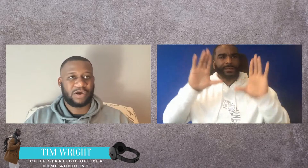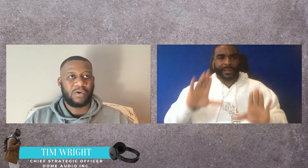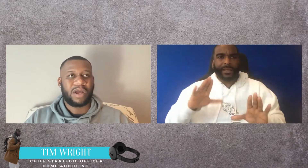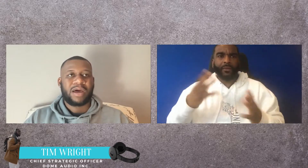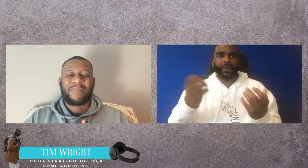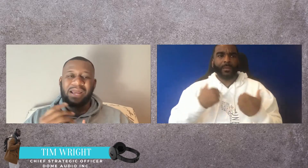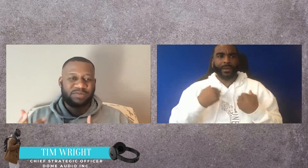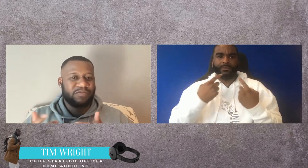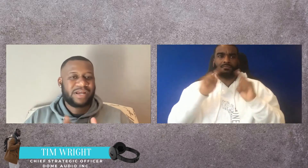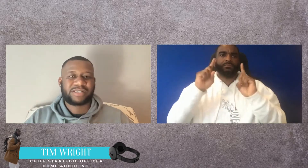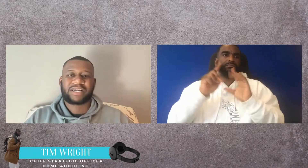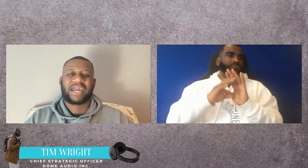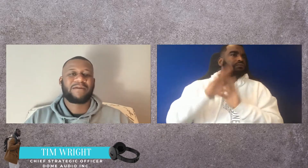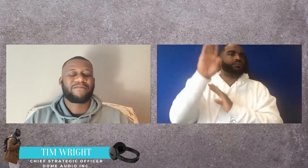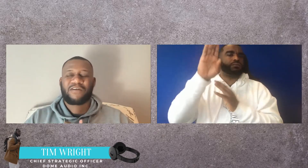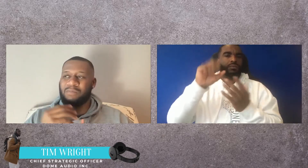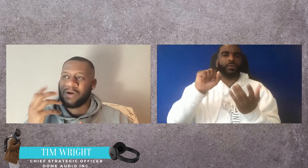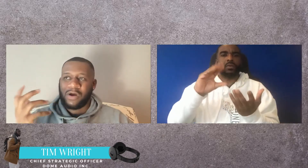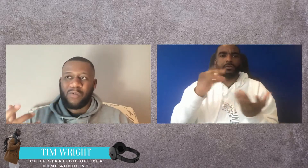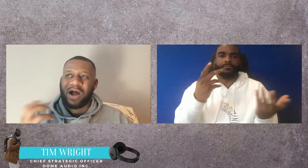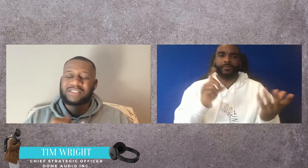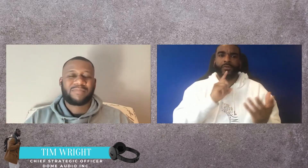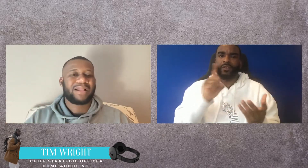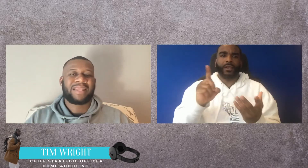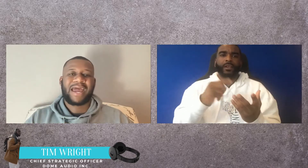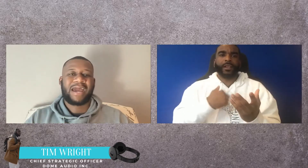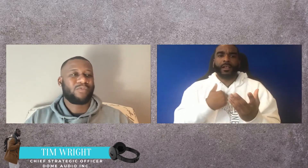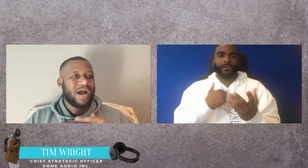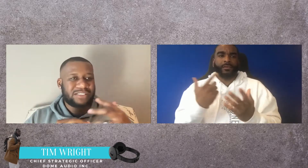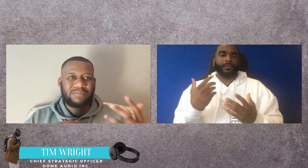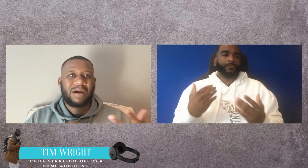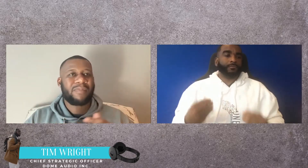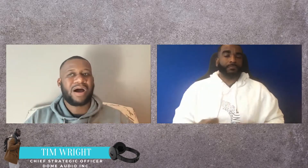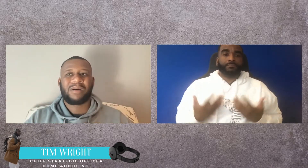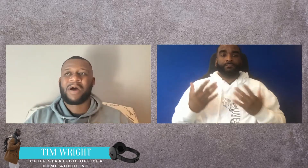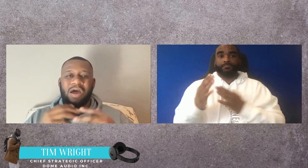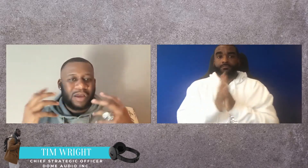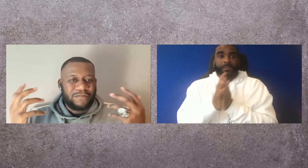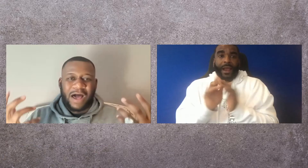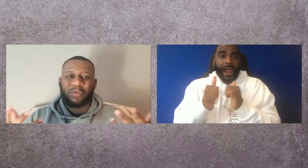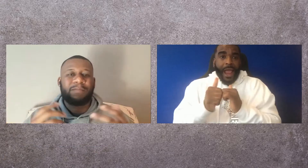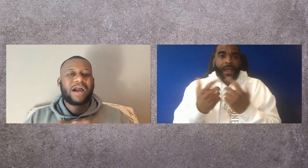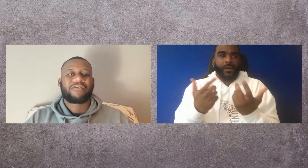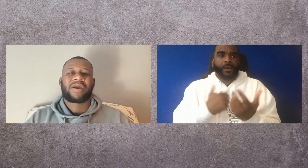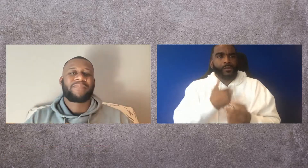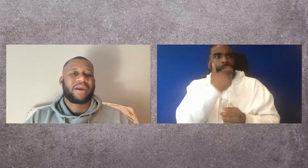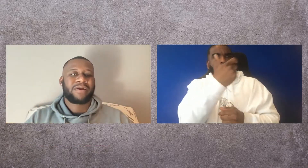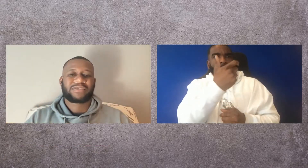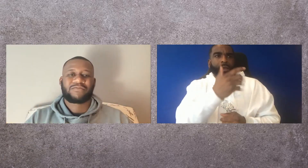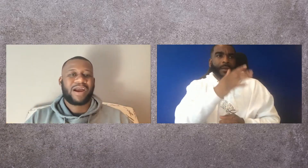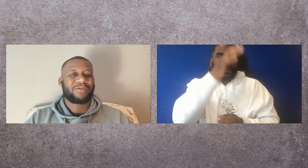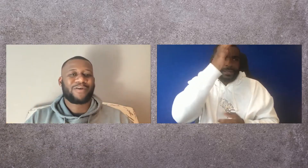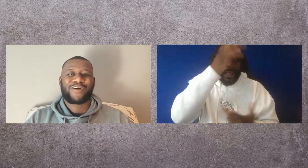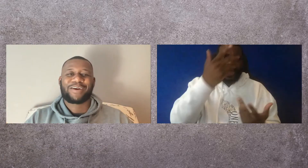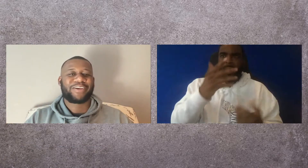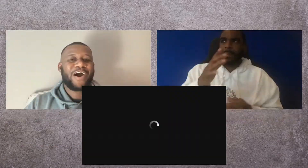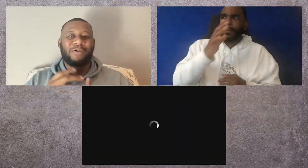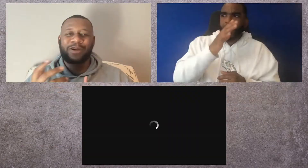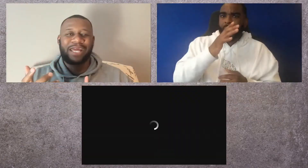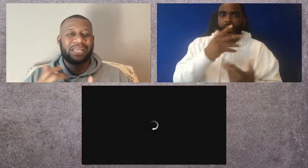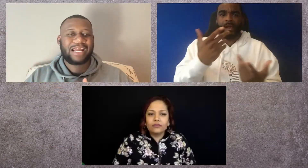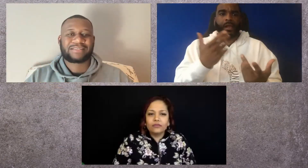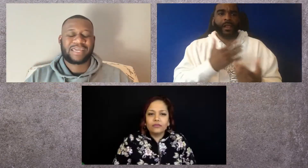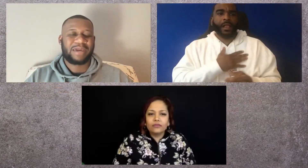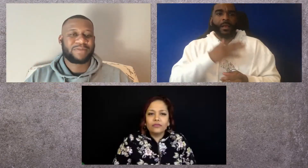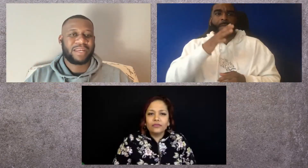And so my inspiration came from watching my dad, watching my mom, following my grandparents around the yard